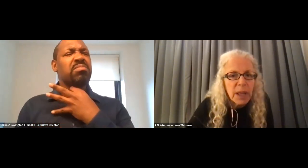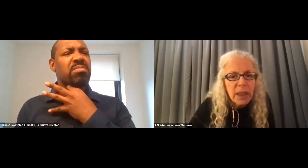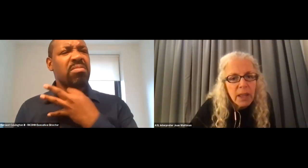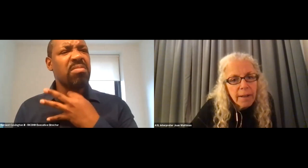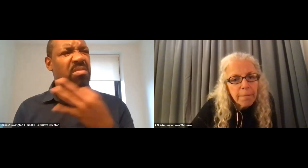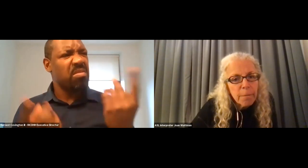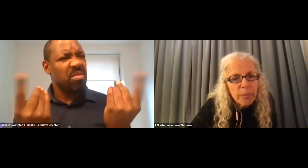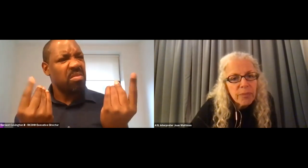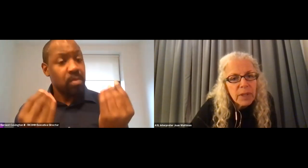Month.